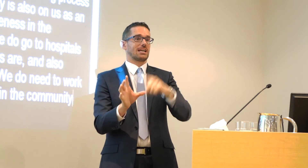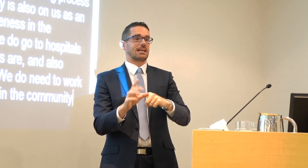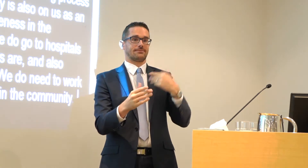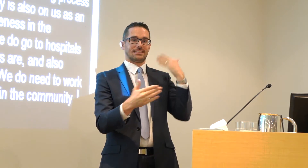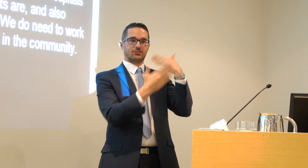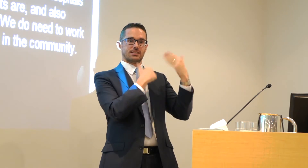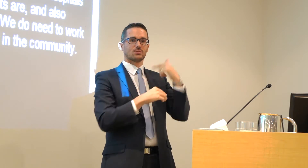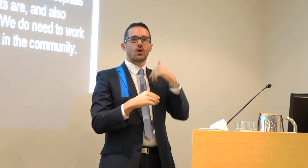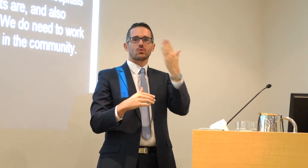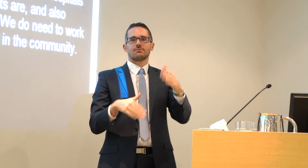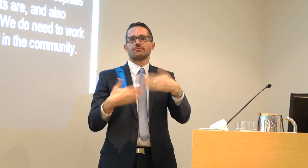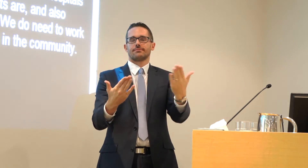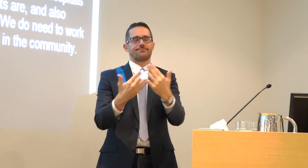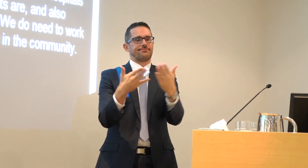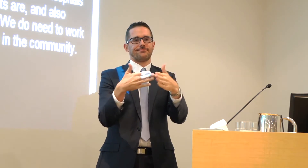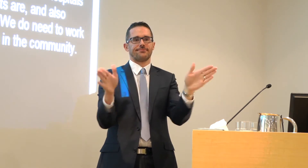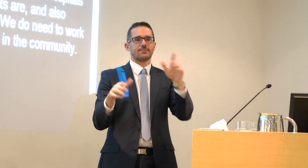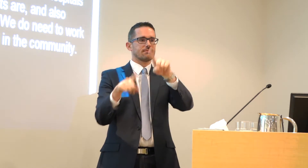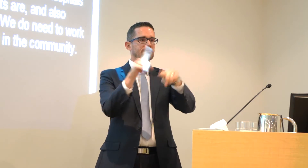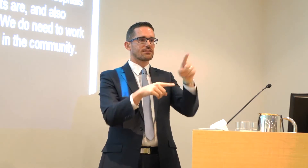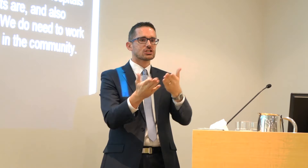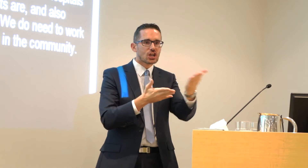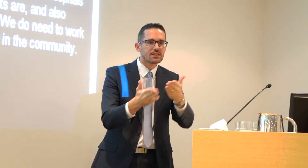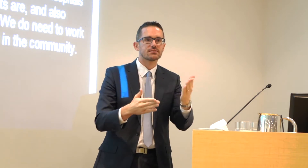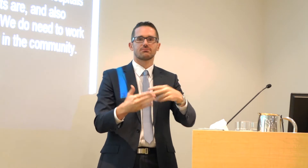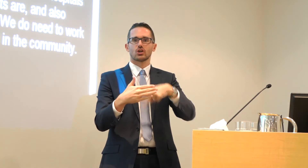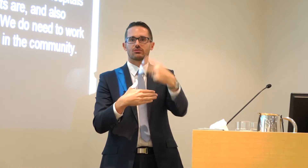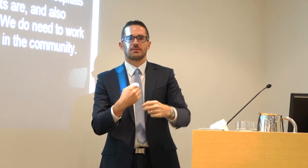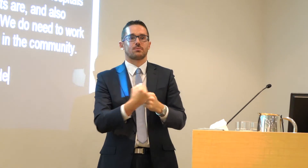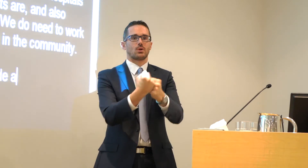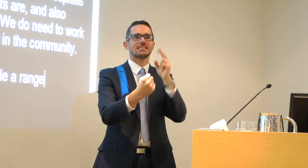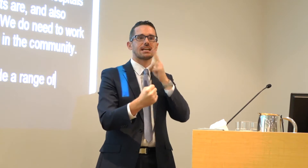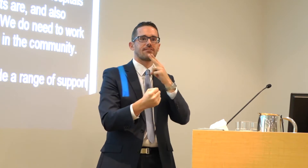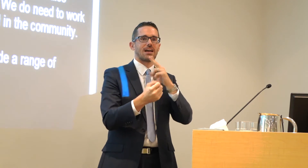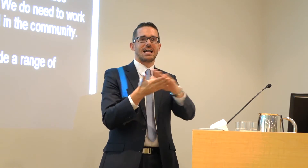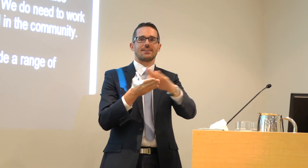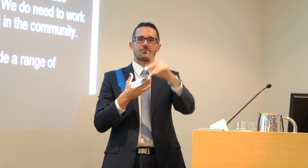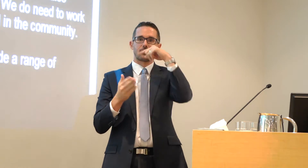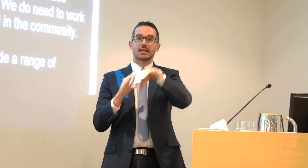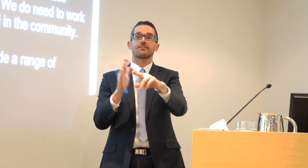Vicdeaf has been around for 132 years, and we've provided a range of supports to our community